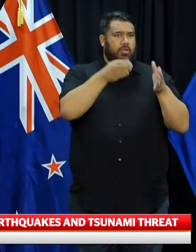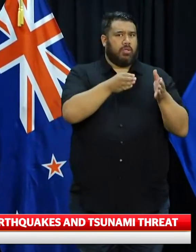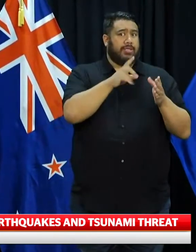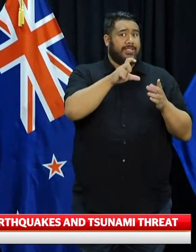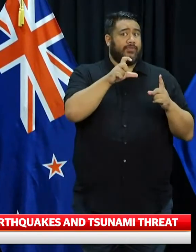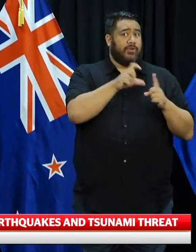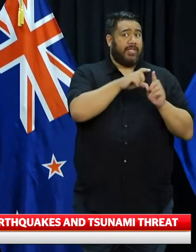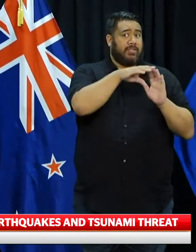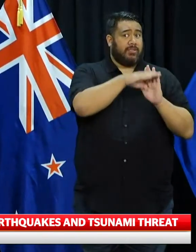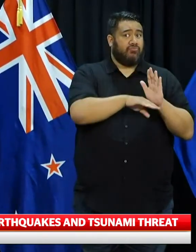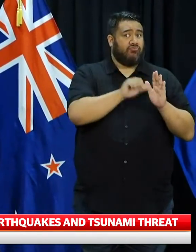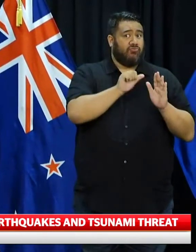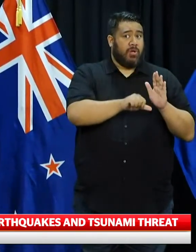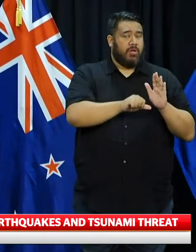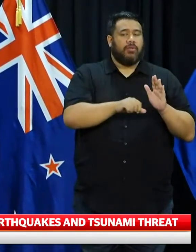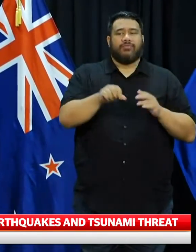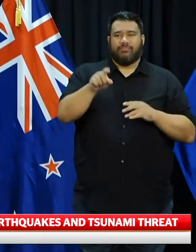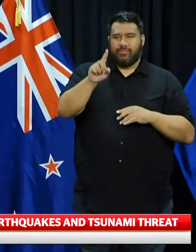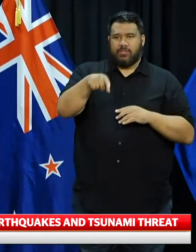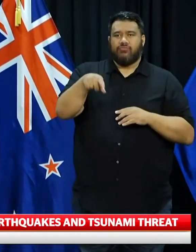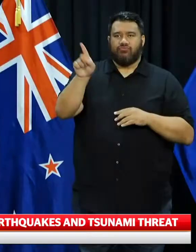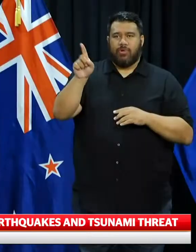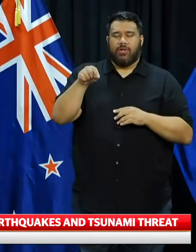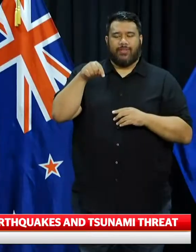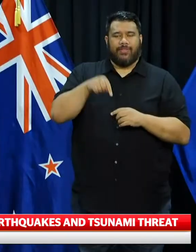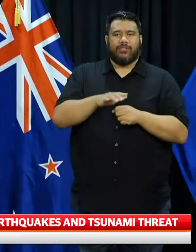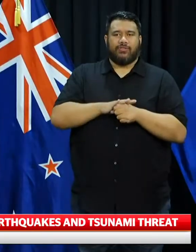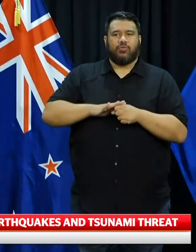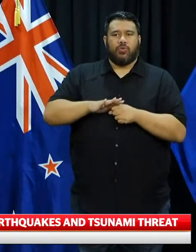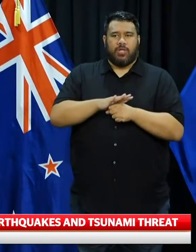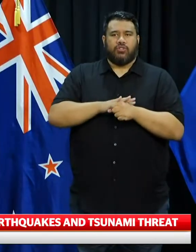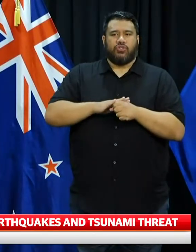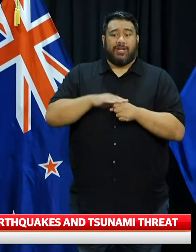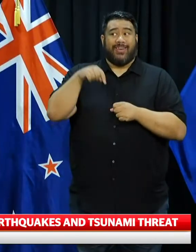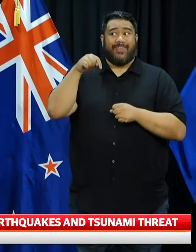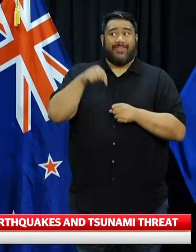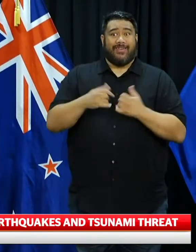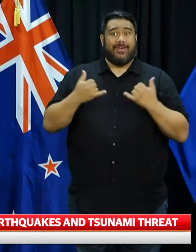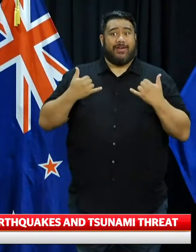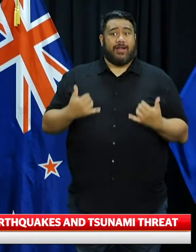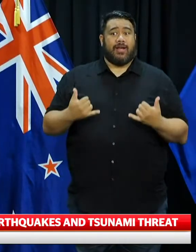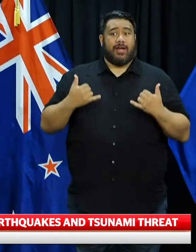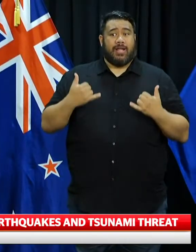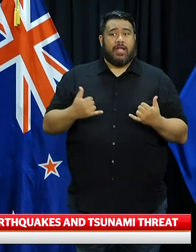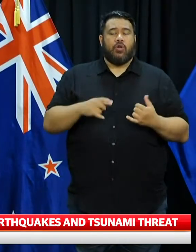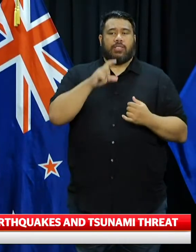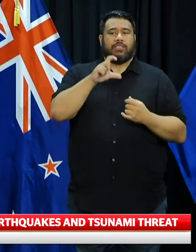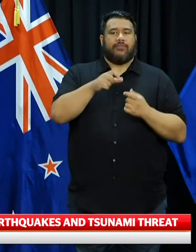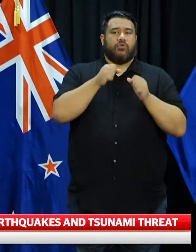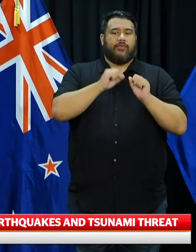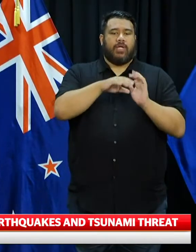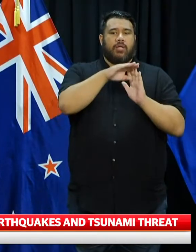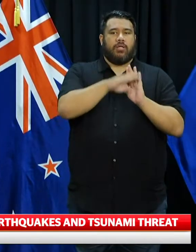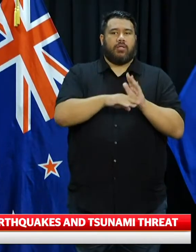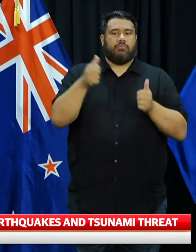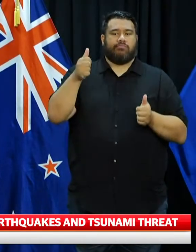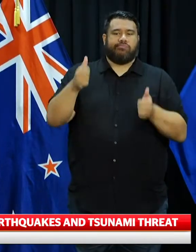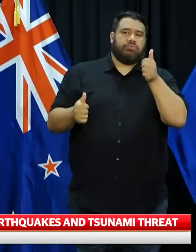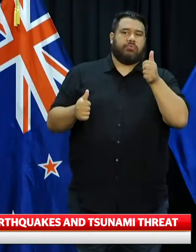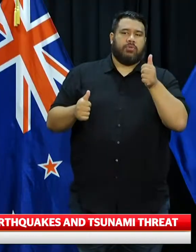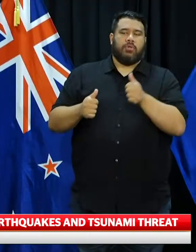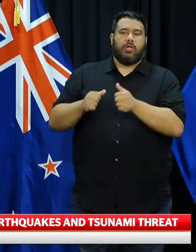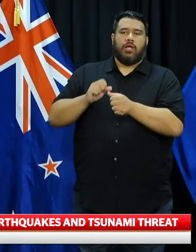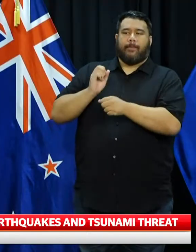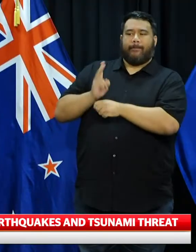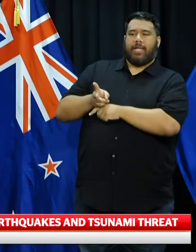So that's absolutely correct. In this circumstance, the civil defence messaging and instructions override the COVID ones